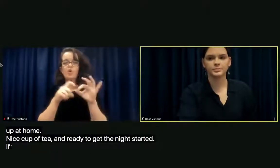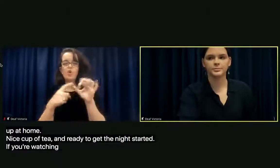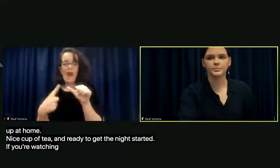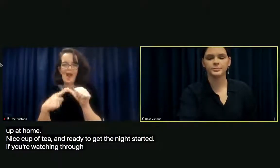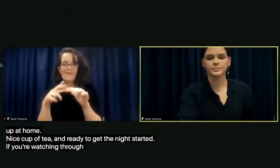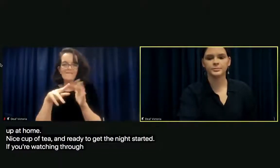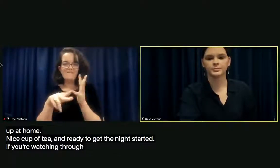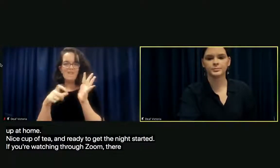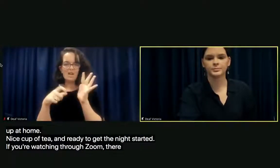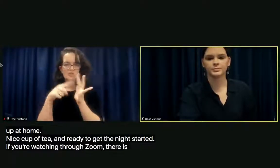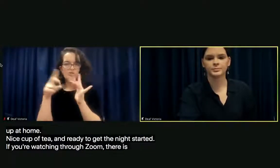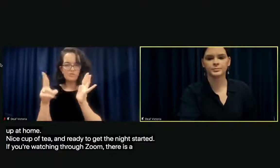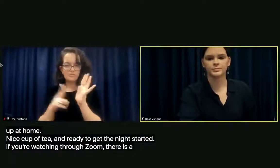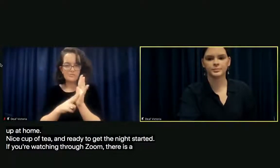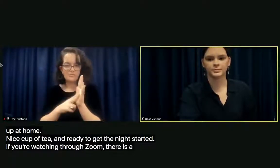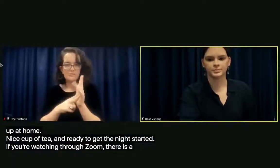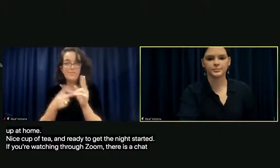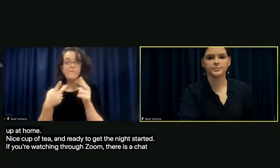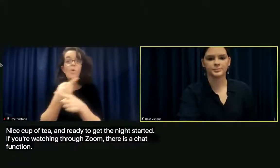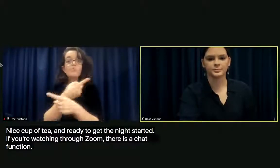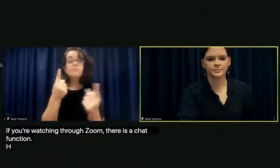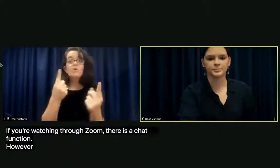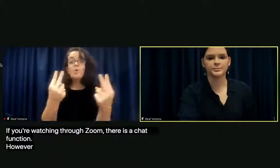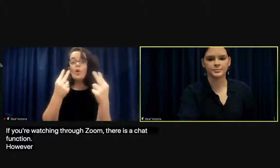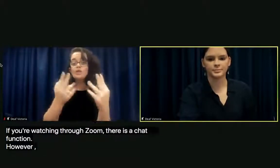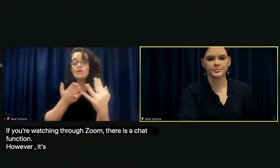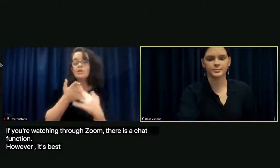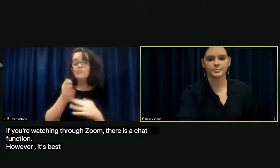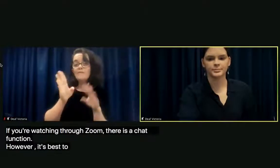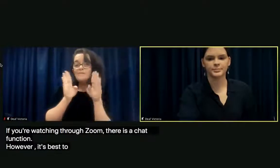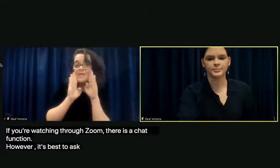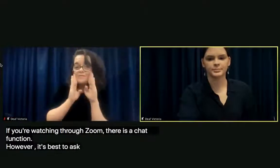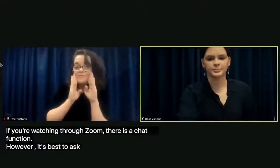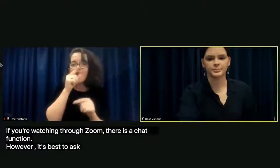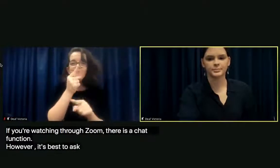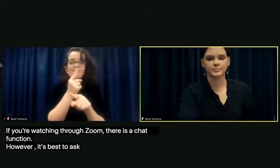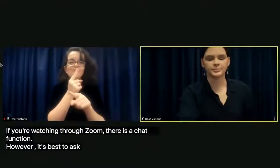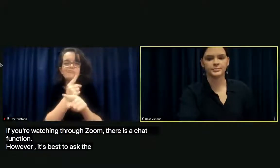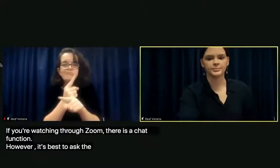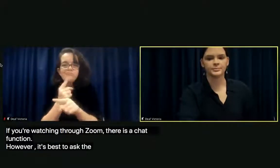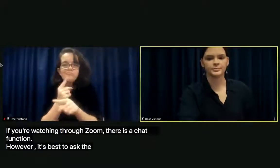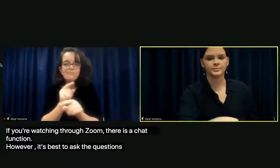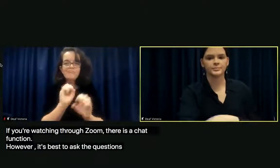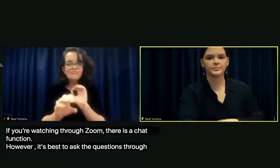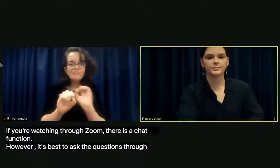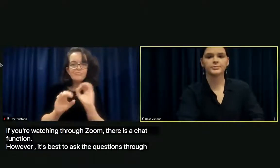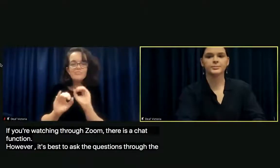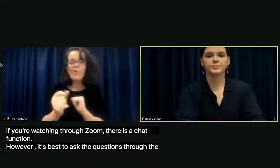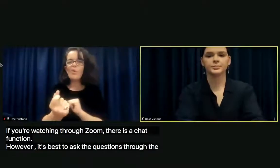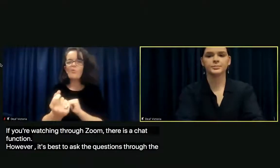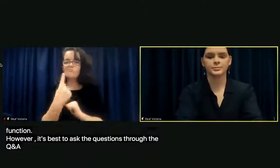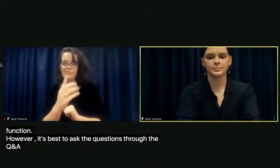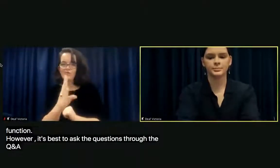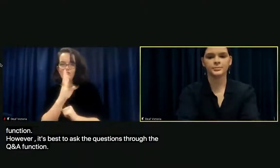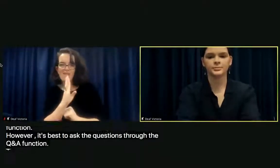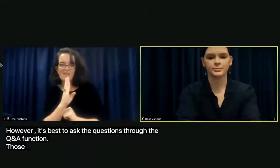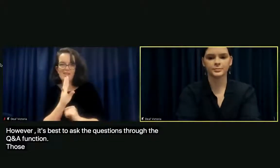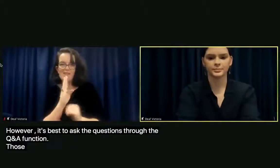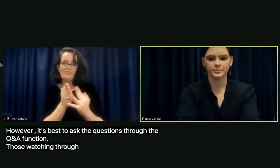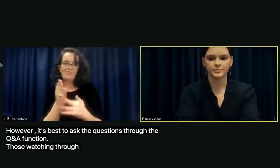best to ask the questions through the Q&A function. Those watching through Facebook are able to add their comments on Facebook